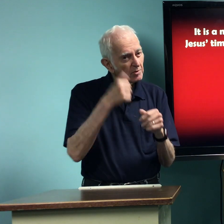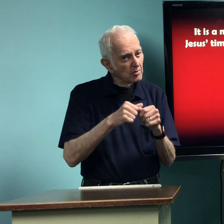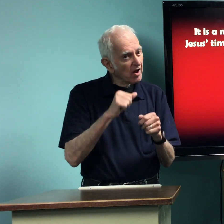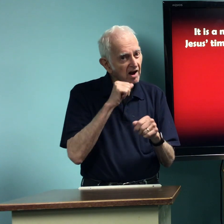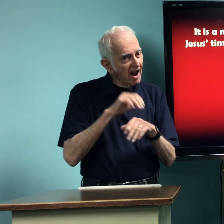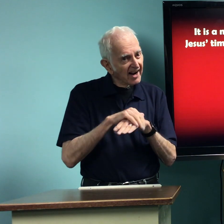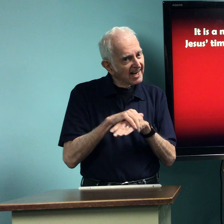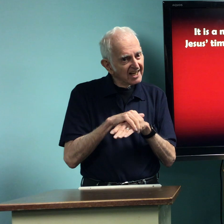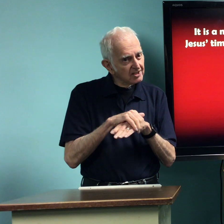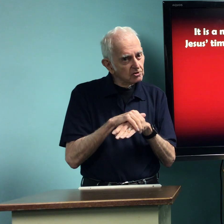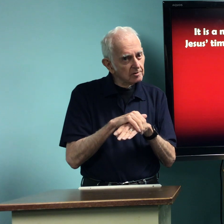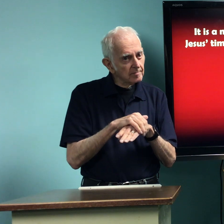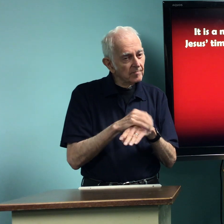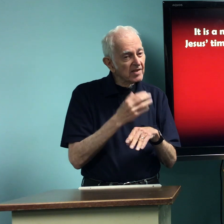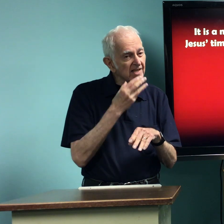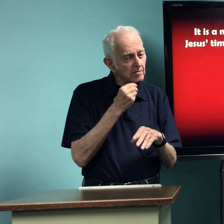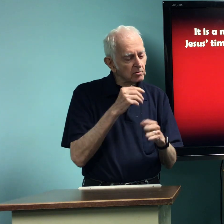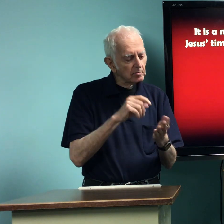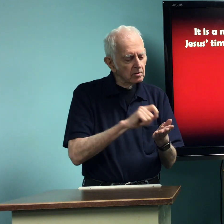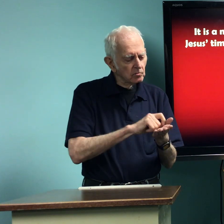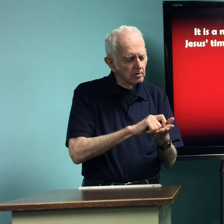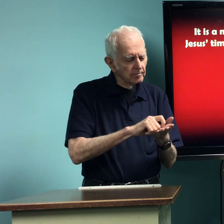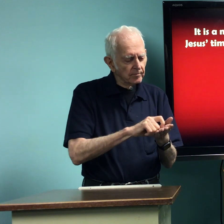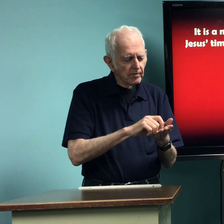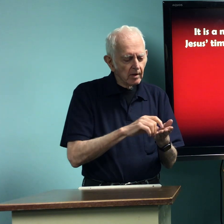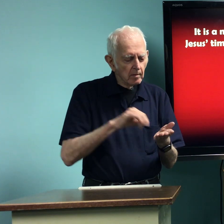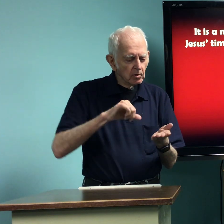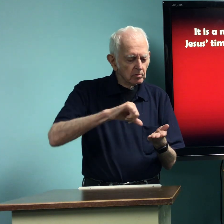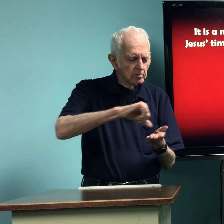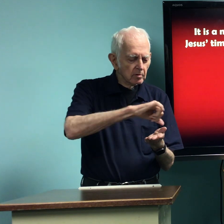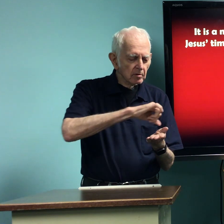Hebrew. Remember, it wasn't English. He'd write it down in Hebrew.